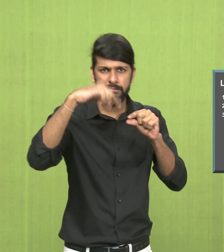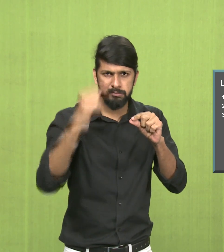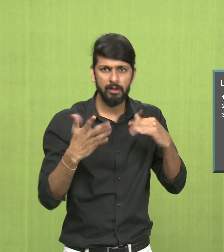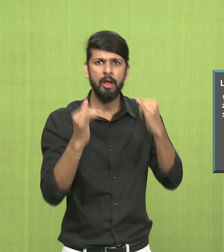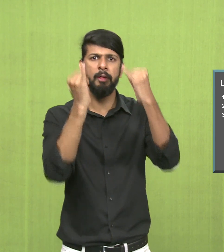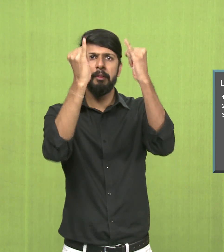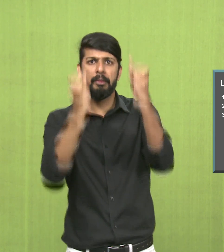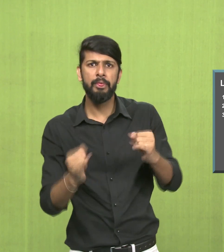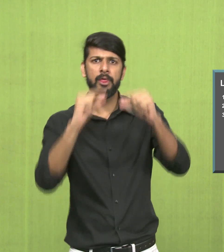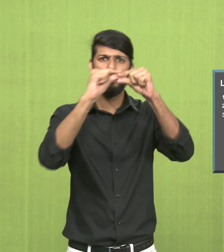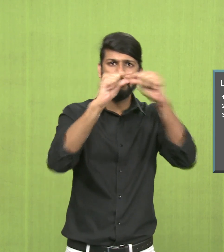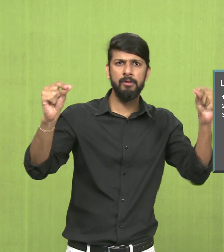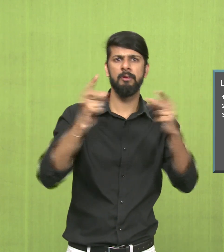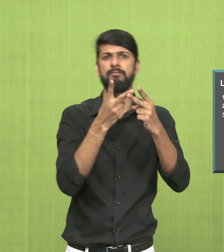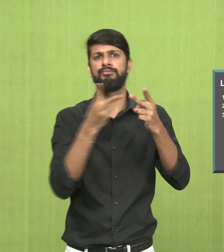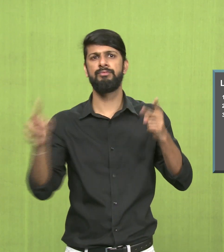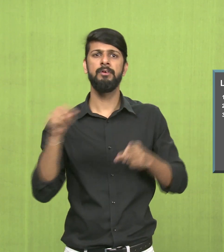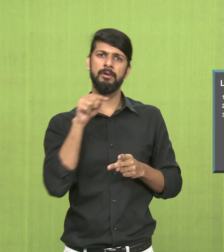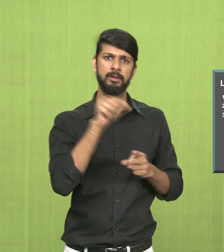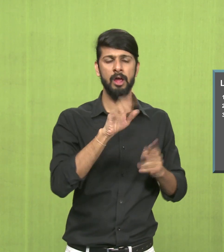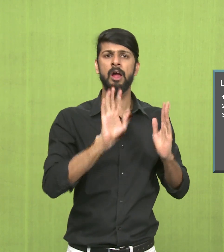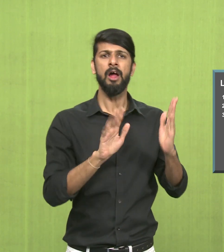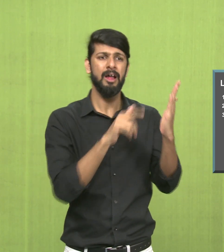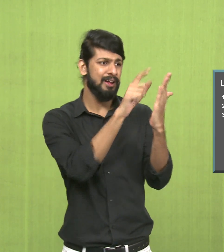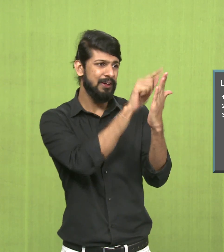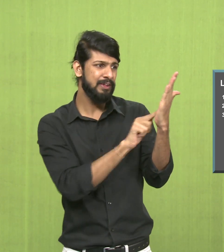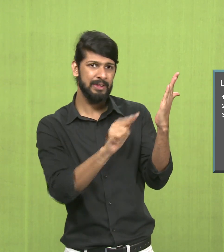and the lines are curvy and straight both.